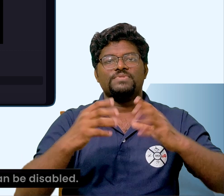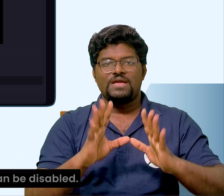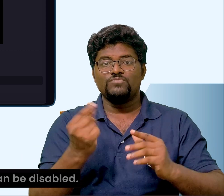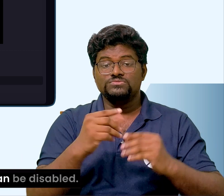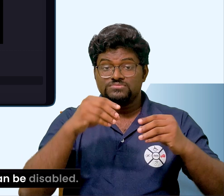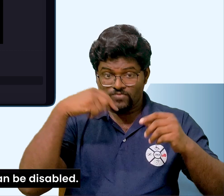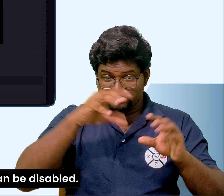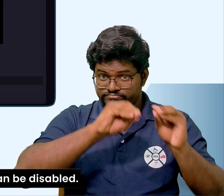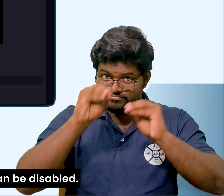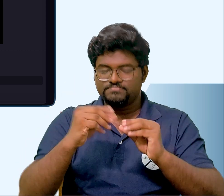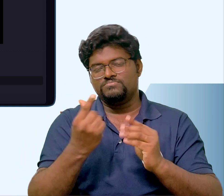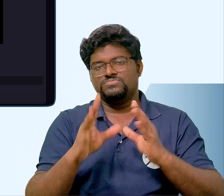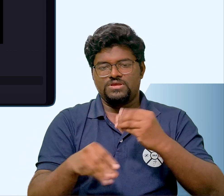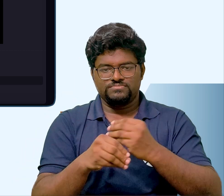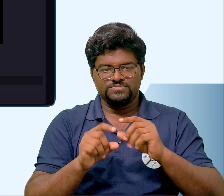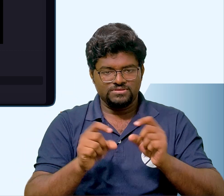Captions can be disabled.